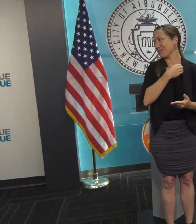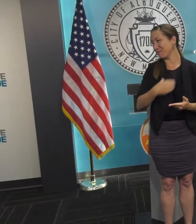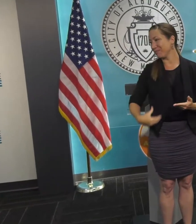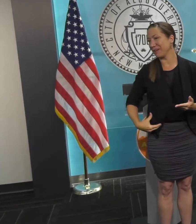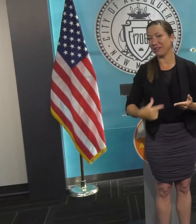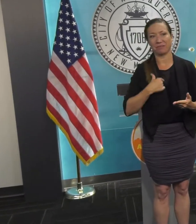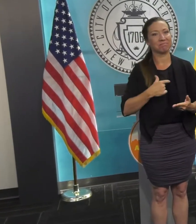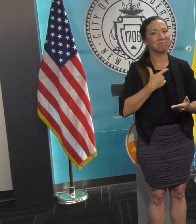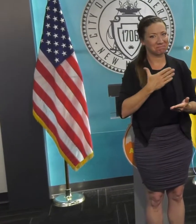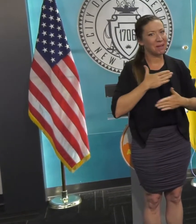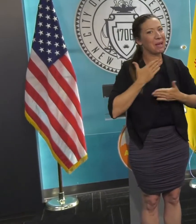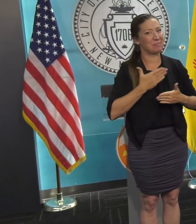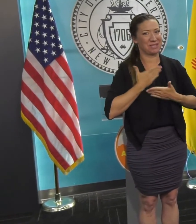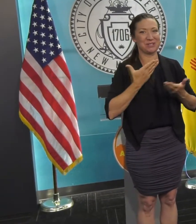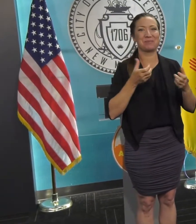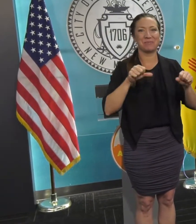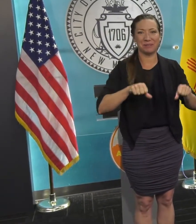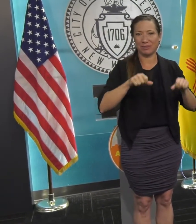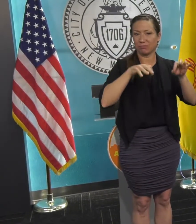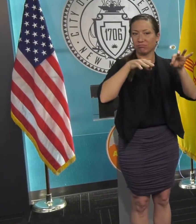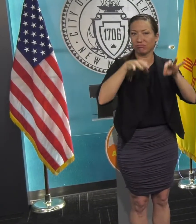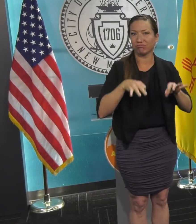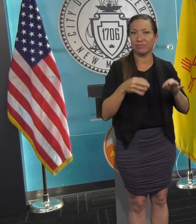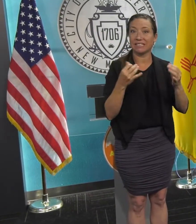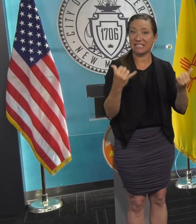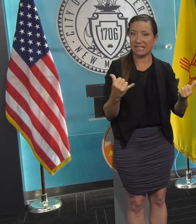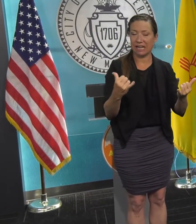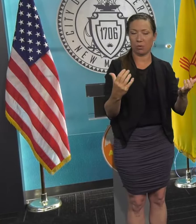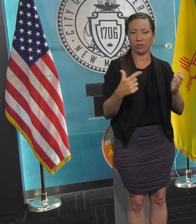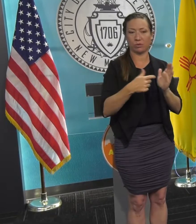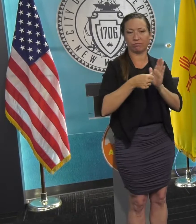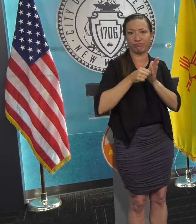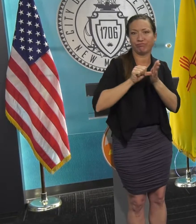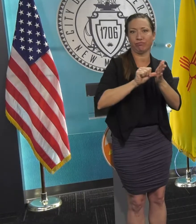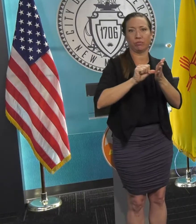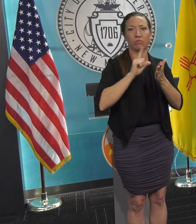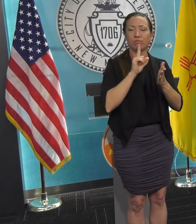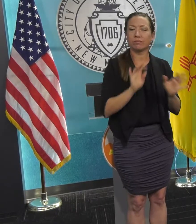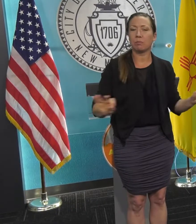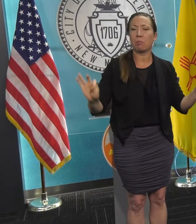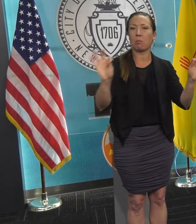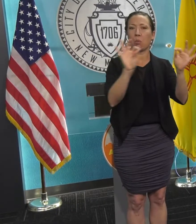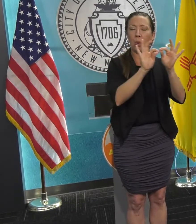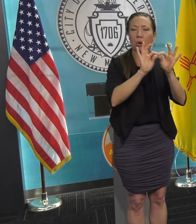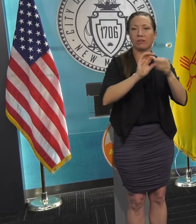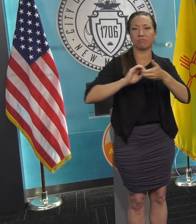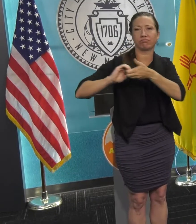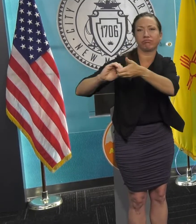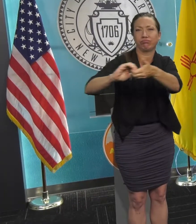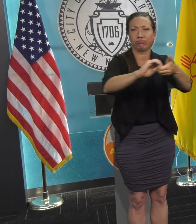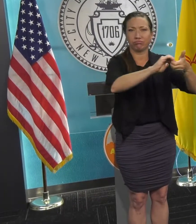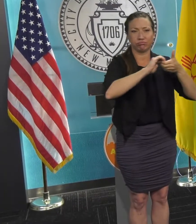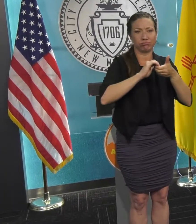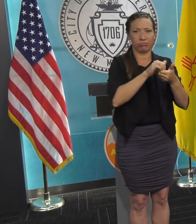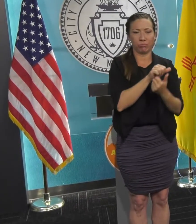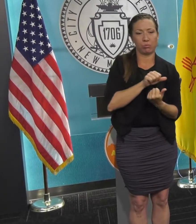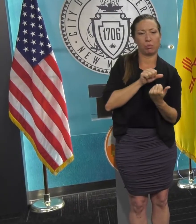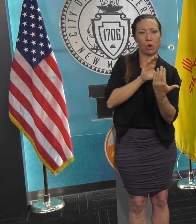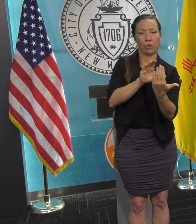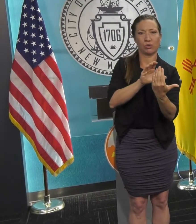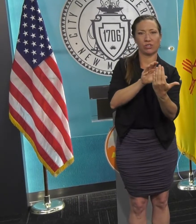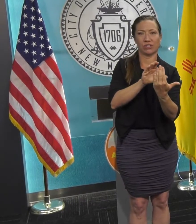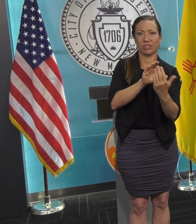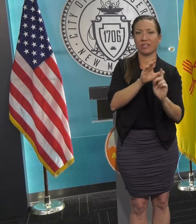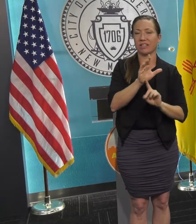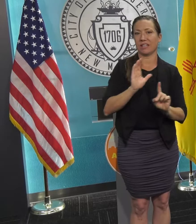this. Today, we're highlighting an important collaborative effort that the delegation, AFRL, and I are working on.